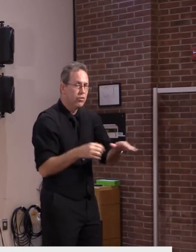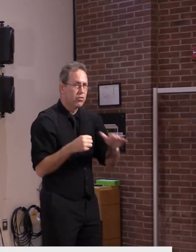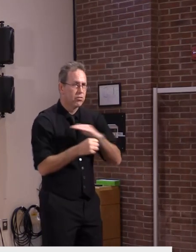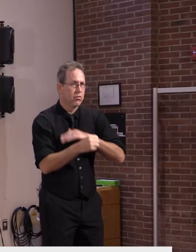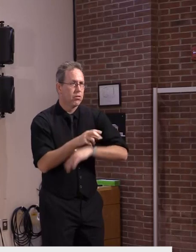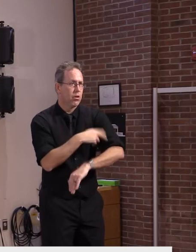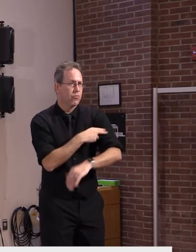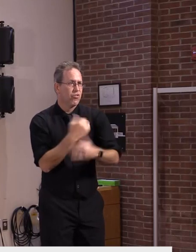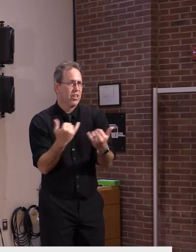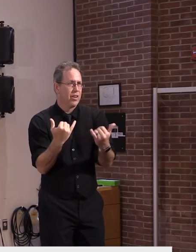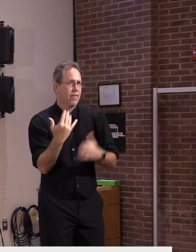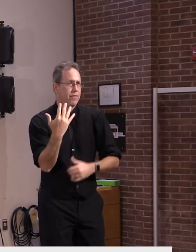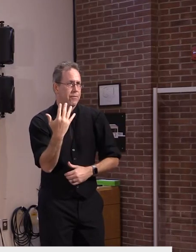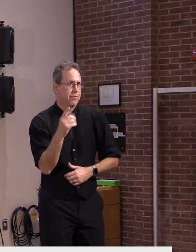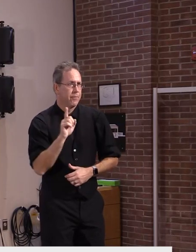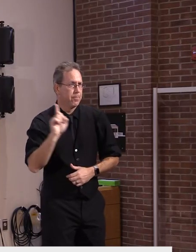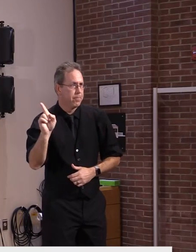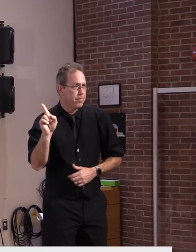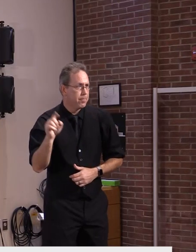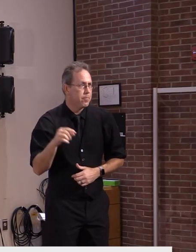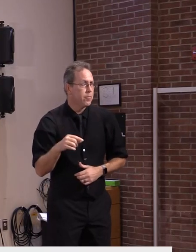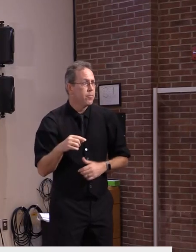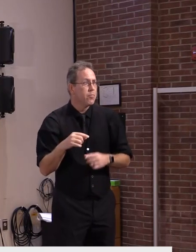Are any of those in the ICU, to your knowledge?